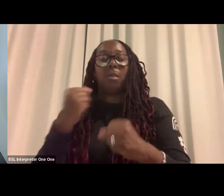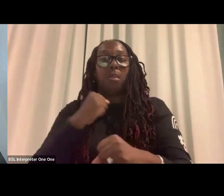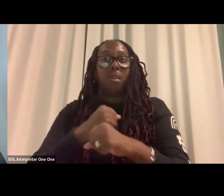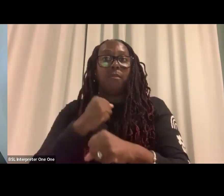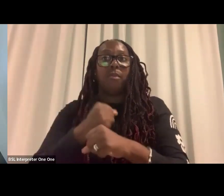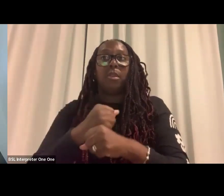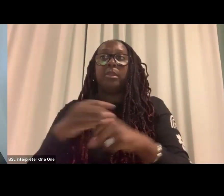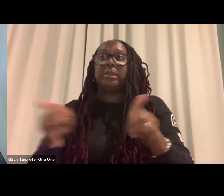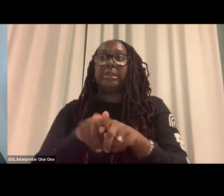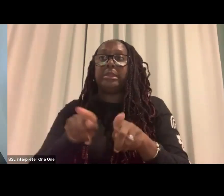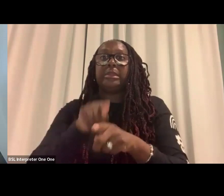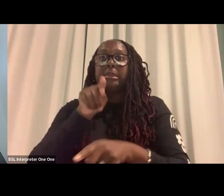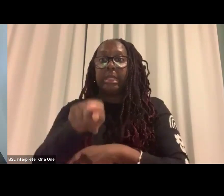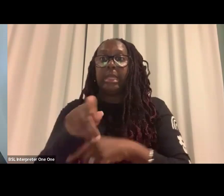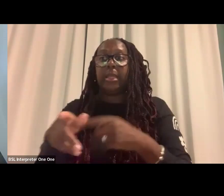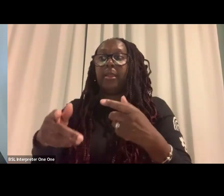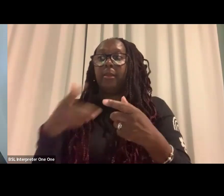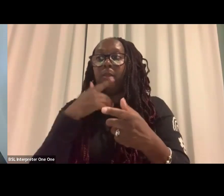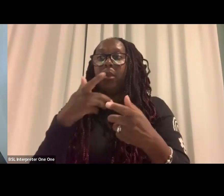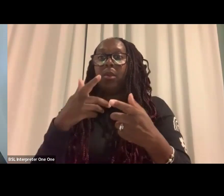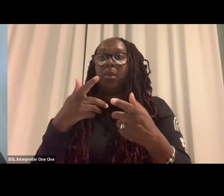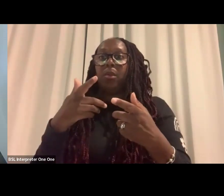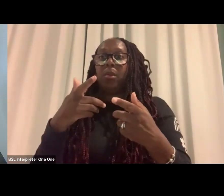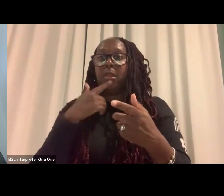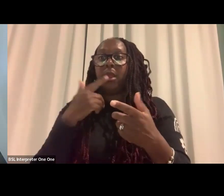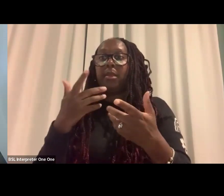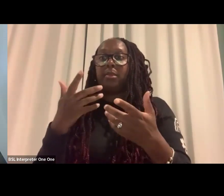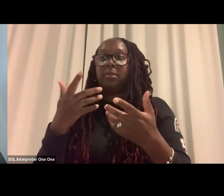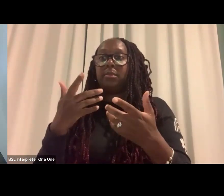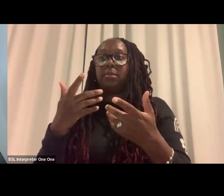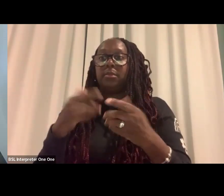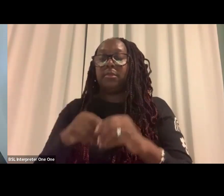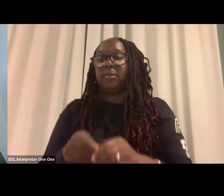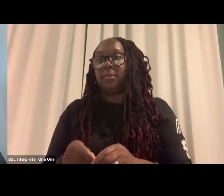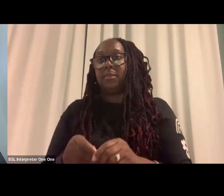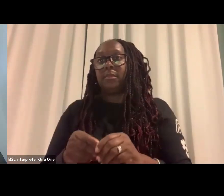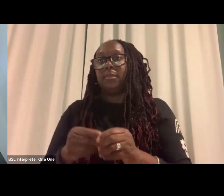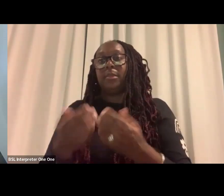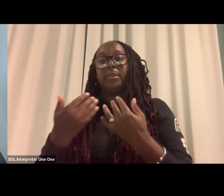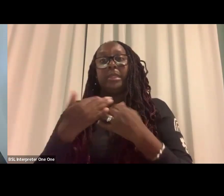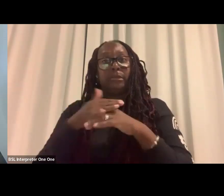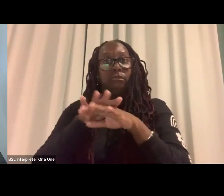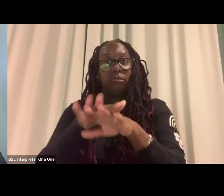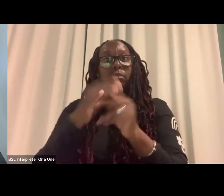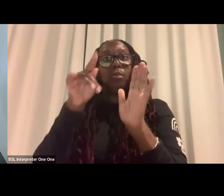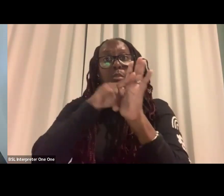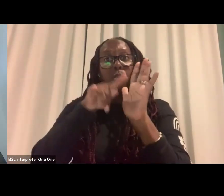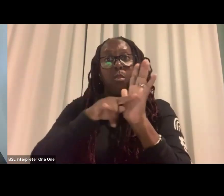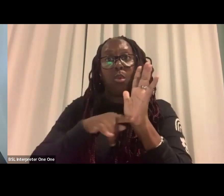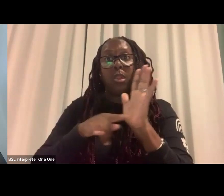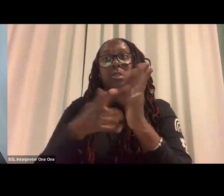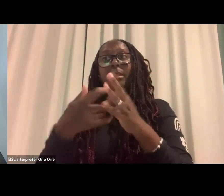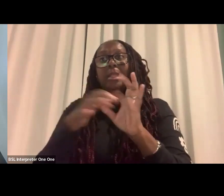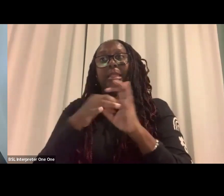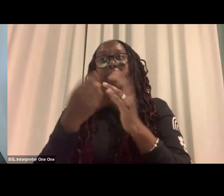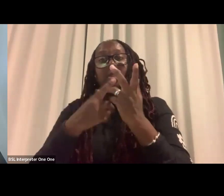So governance actually underpins the effective implementation and integration of policies related to all 3 other